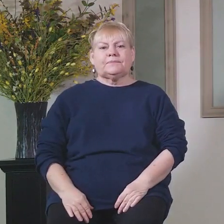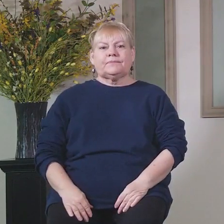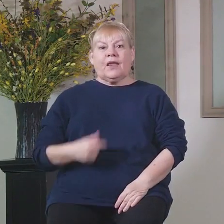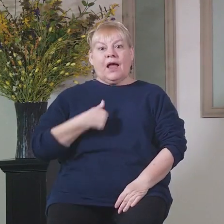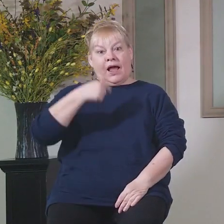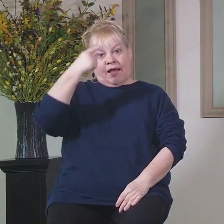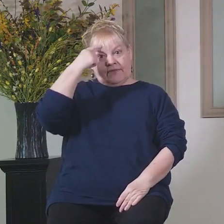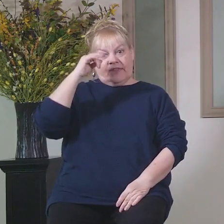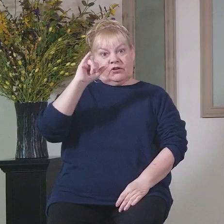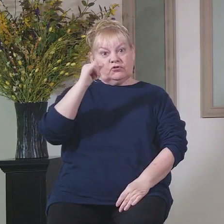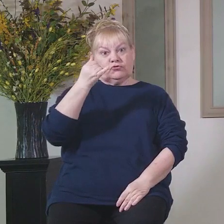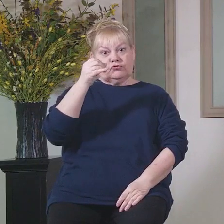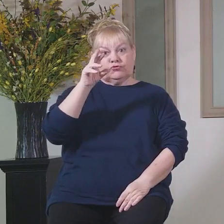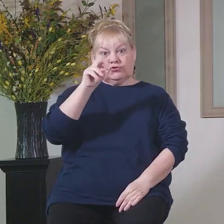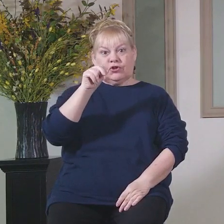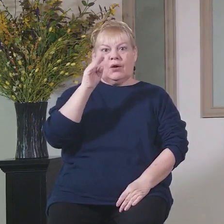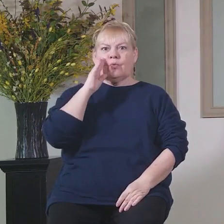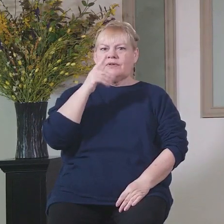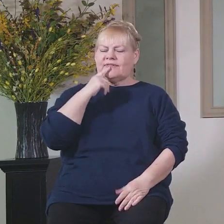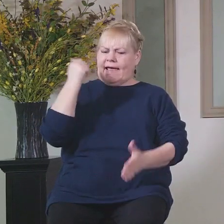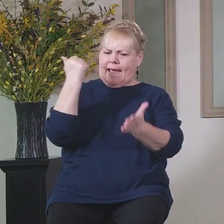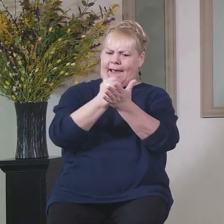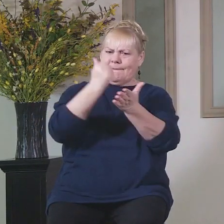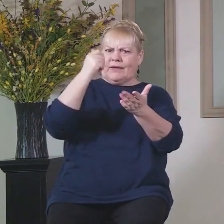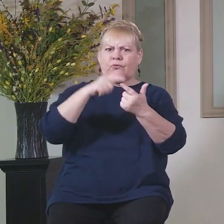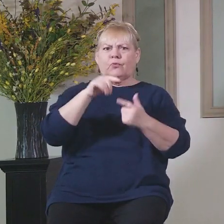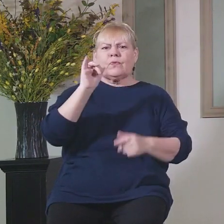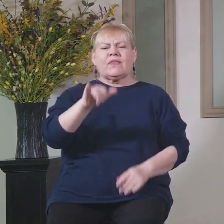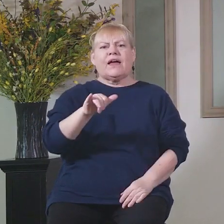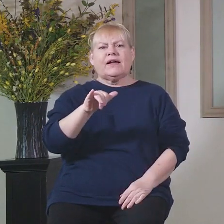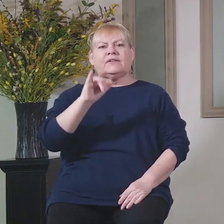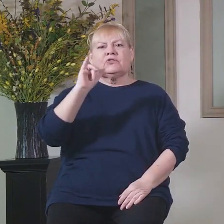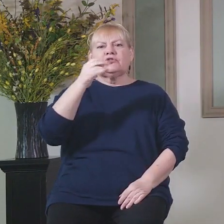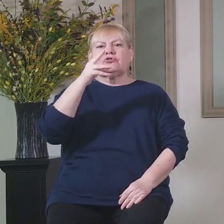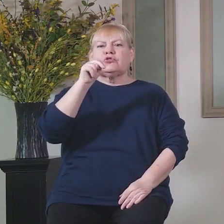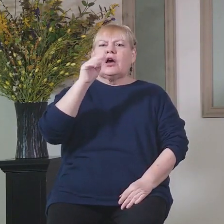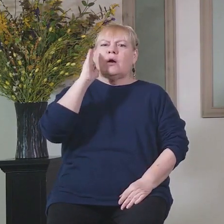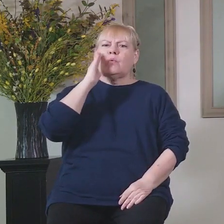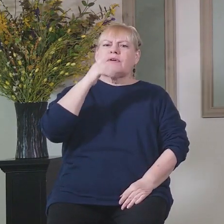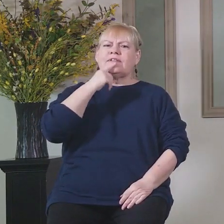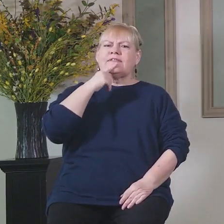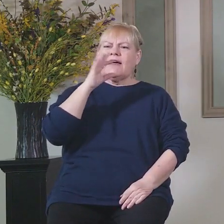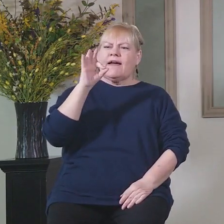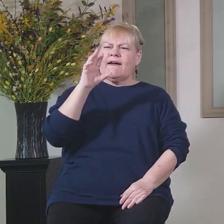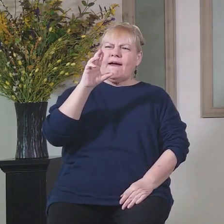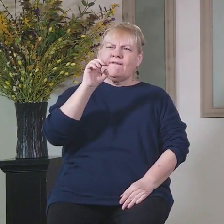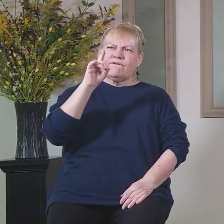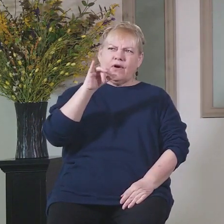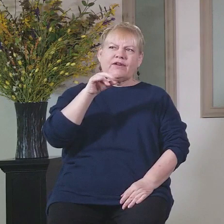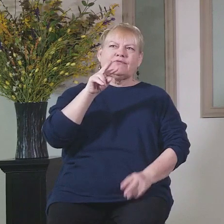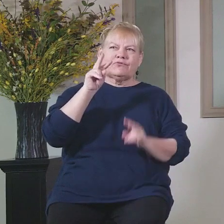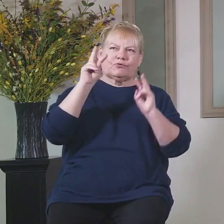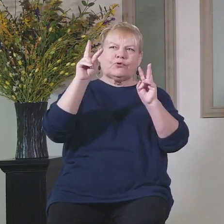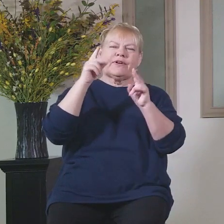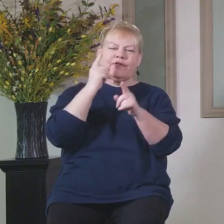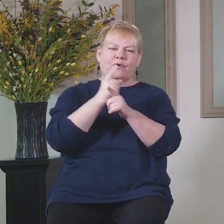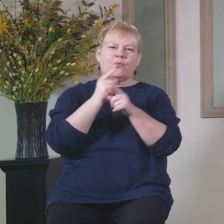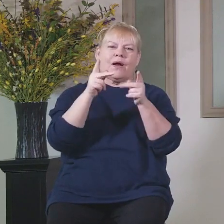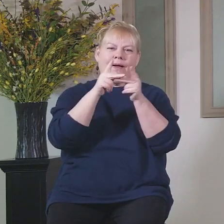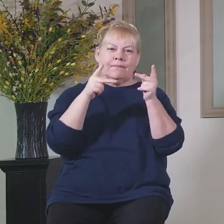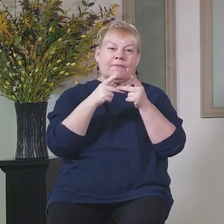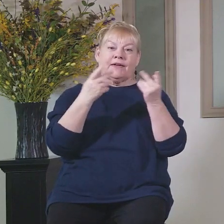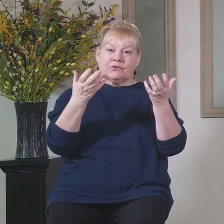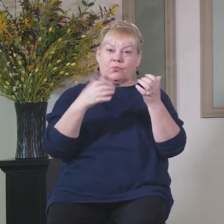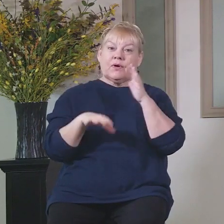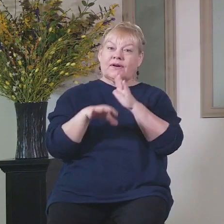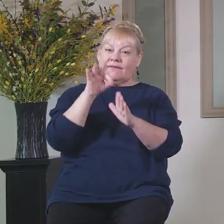I think John would say amen to that. That John would say, "Freddie, you're looking in the right place if you want to